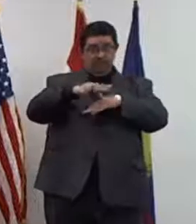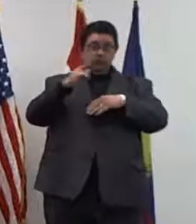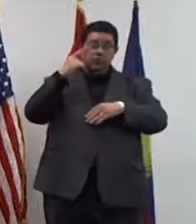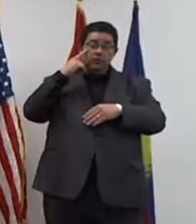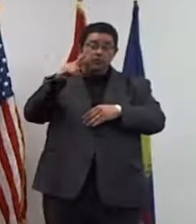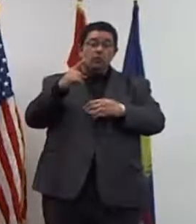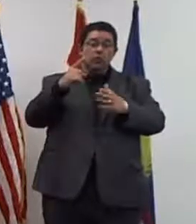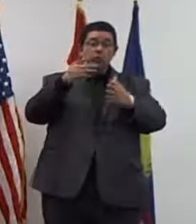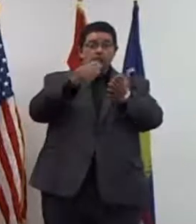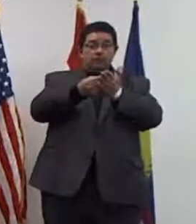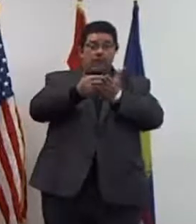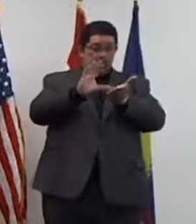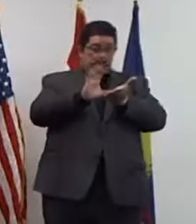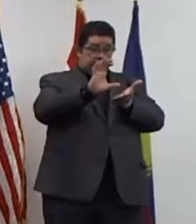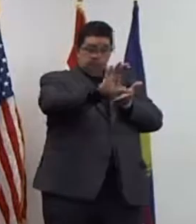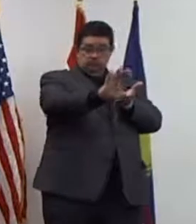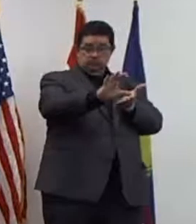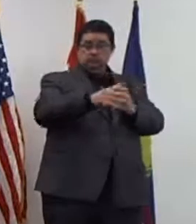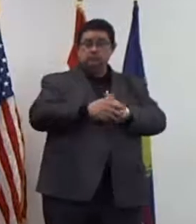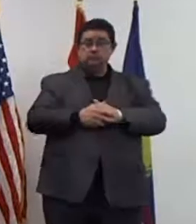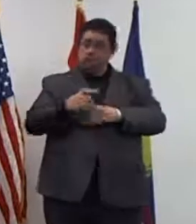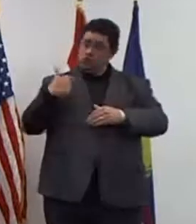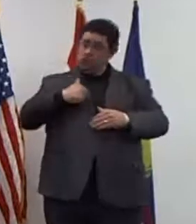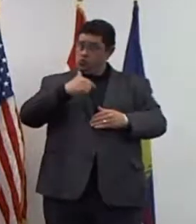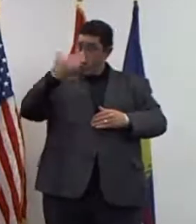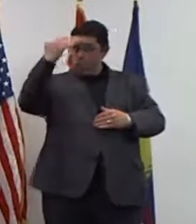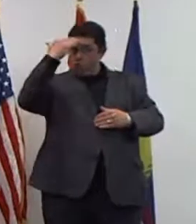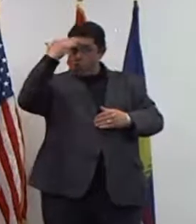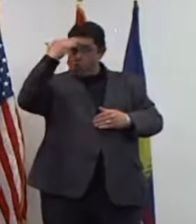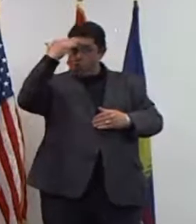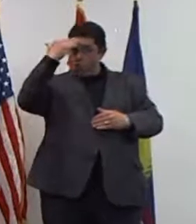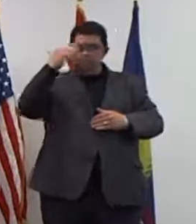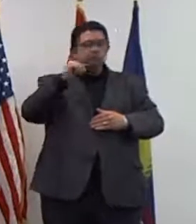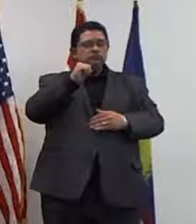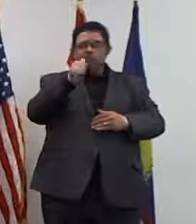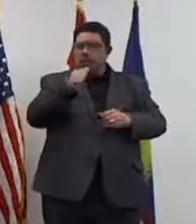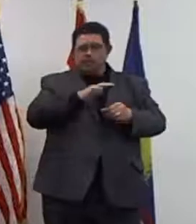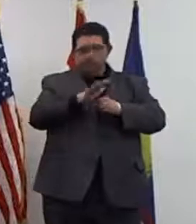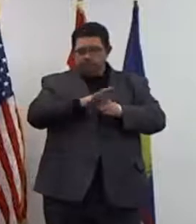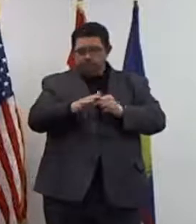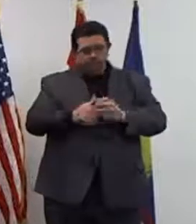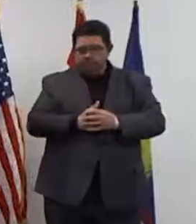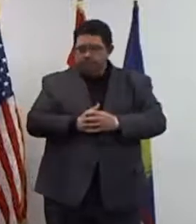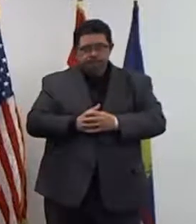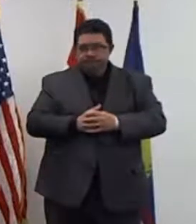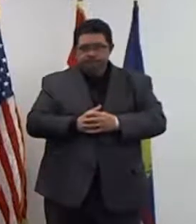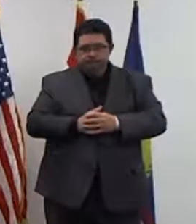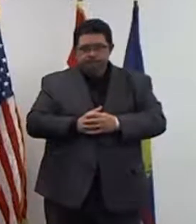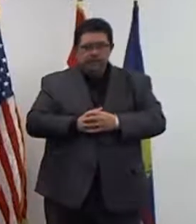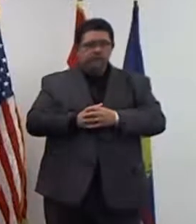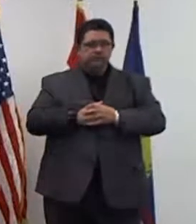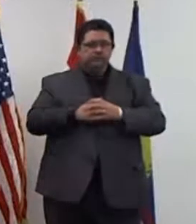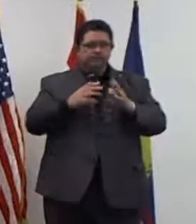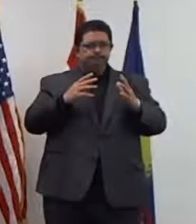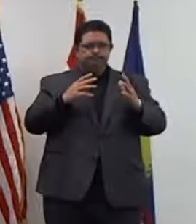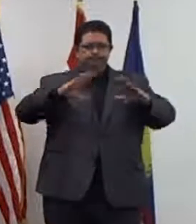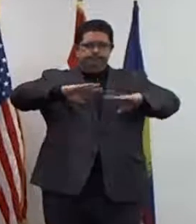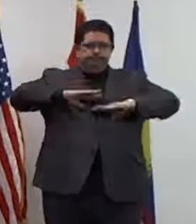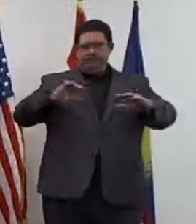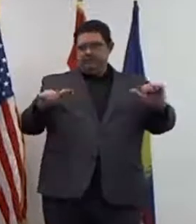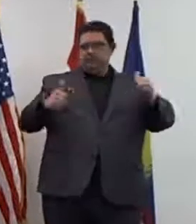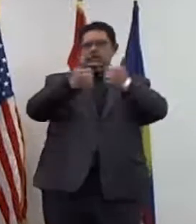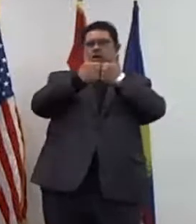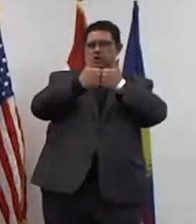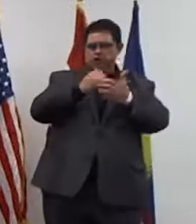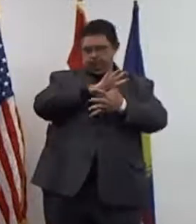Program. Now, we know that this is not going to be enough to really deal with the challenges and the needs that